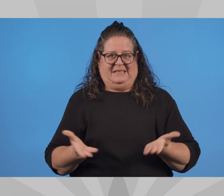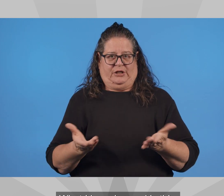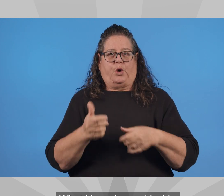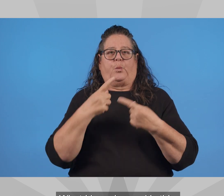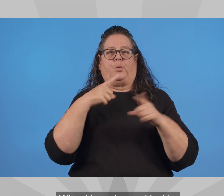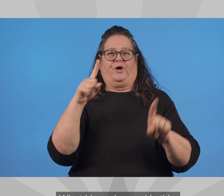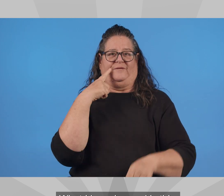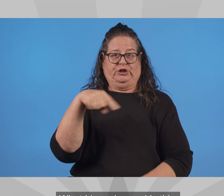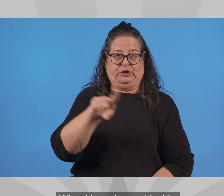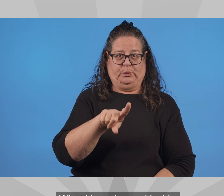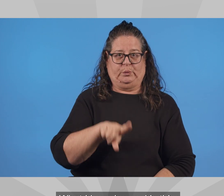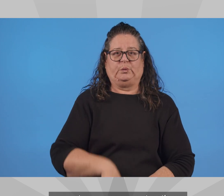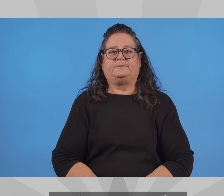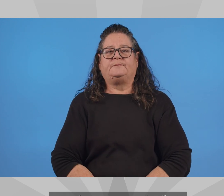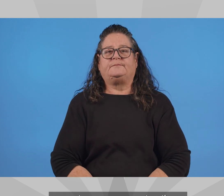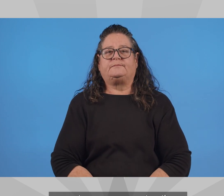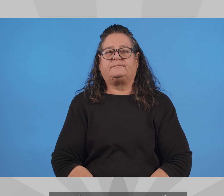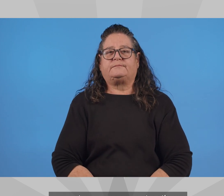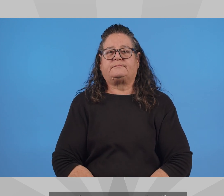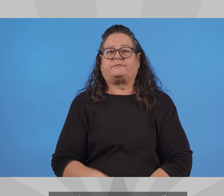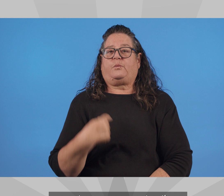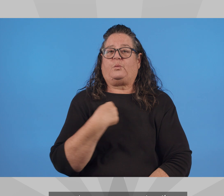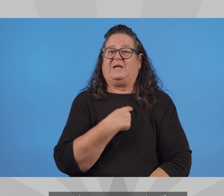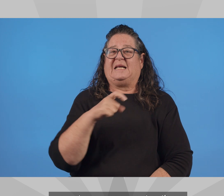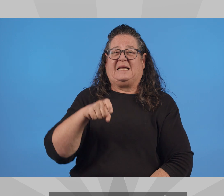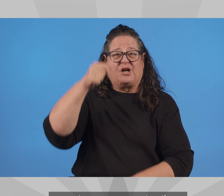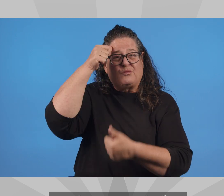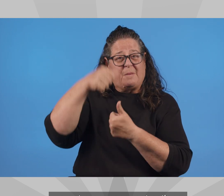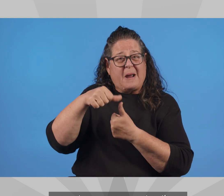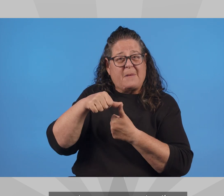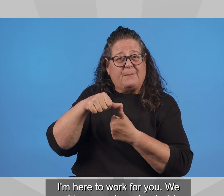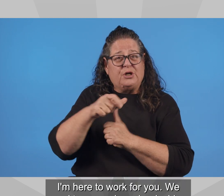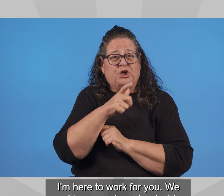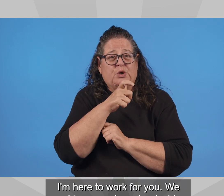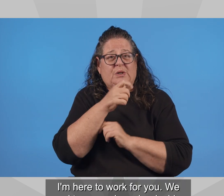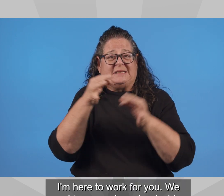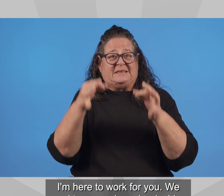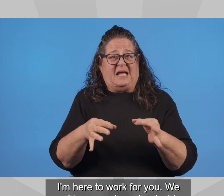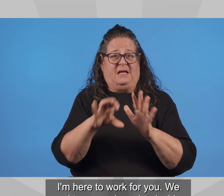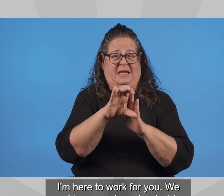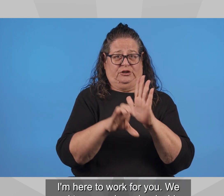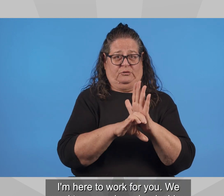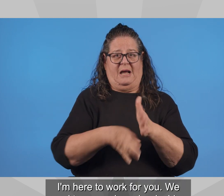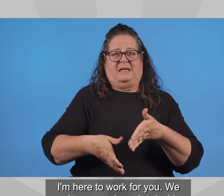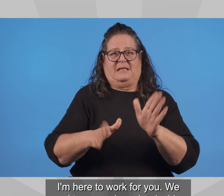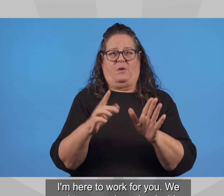What I have learned is this: we get responses, not actions. I'm here to work for you. We need to remember